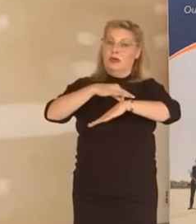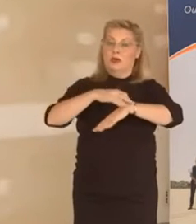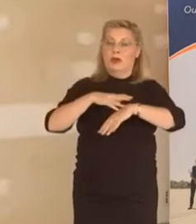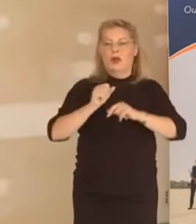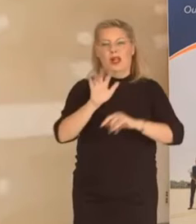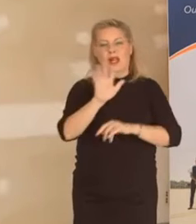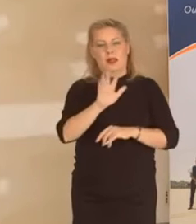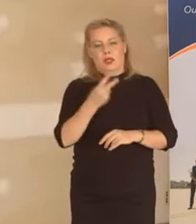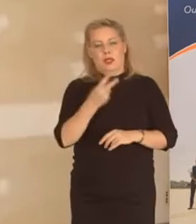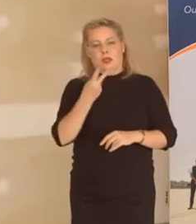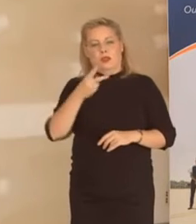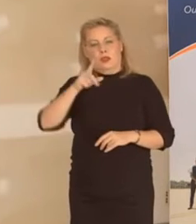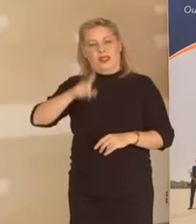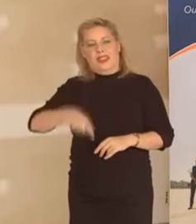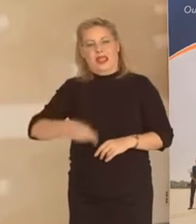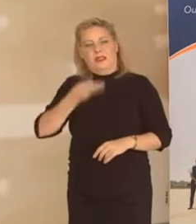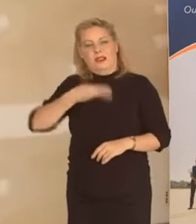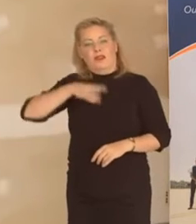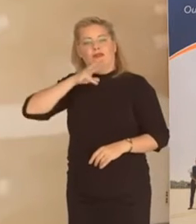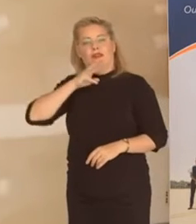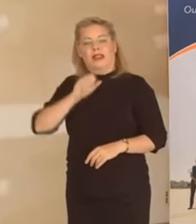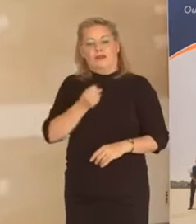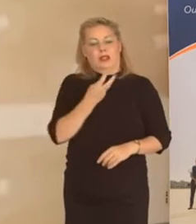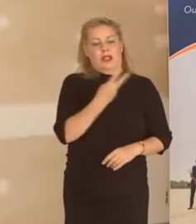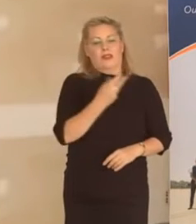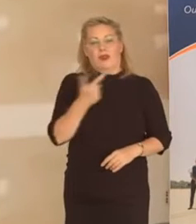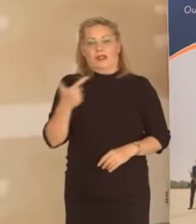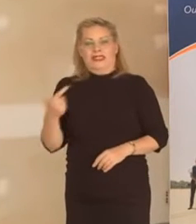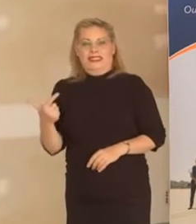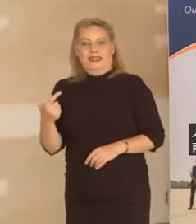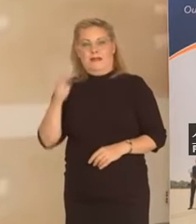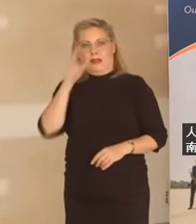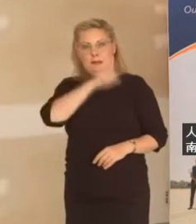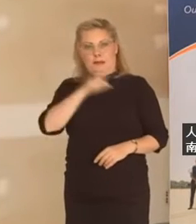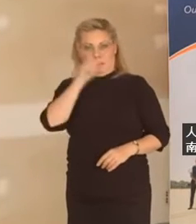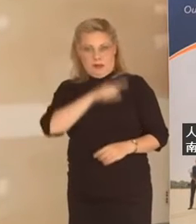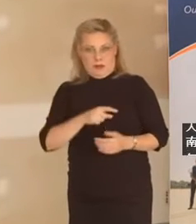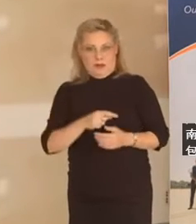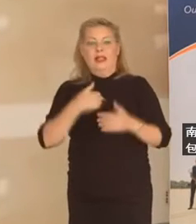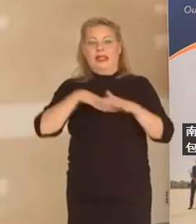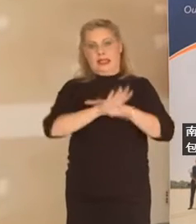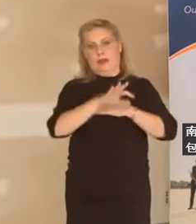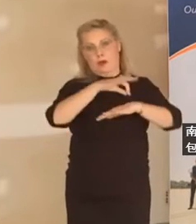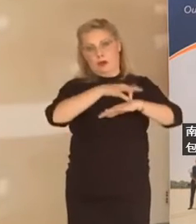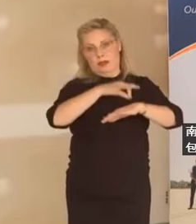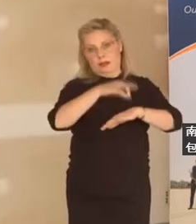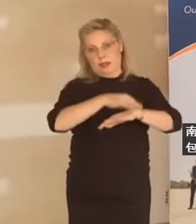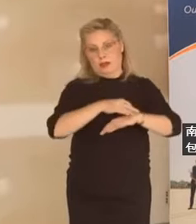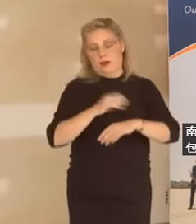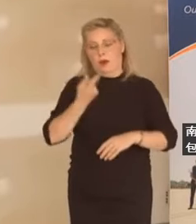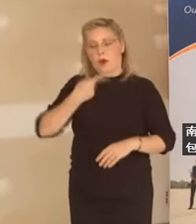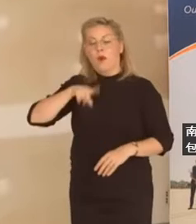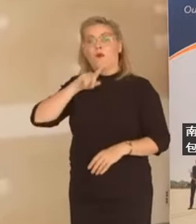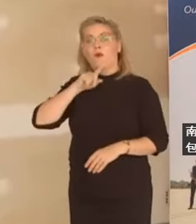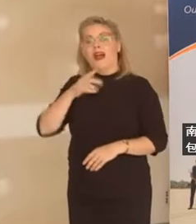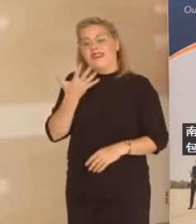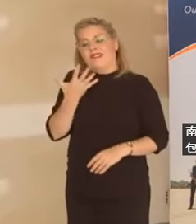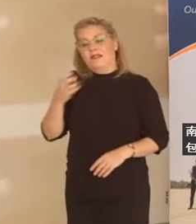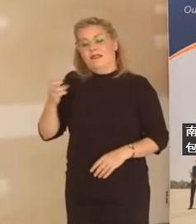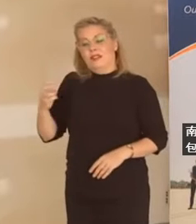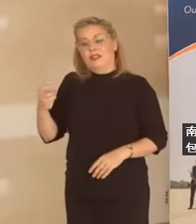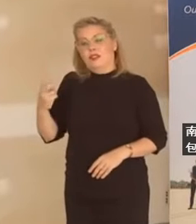2,337 people admitted to hospital in New South Wales who've been diagnosed with COVID, including 152 in intensive